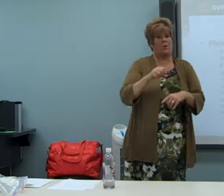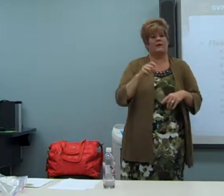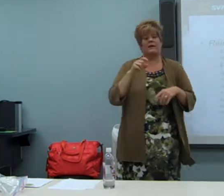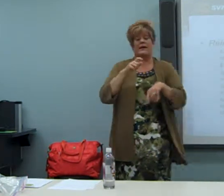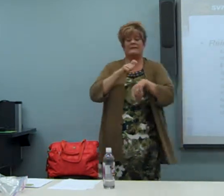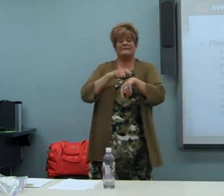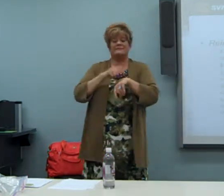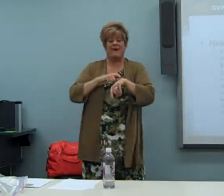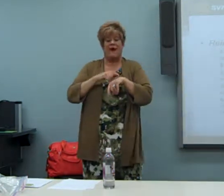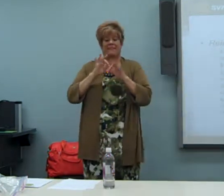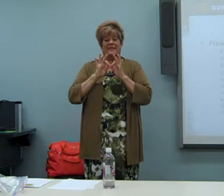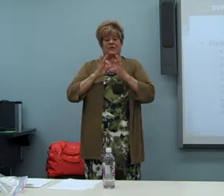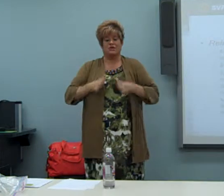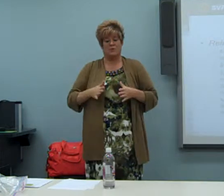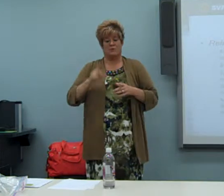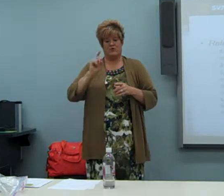For each individual, yes.